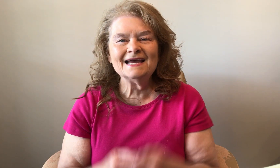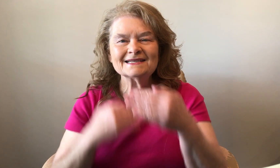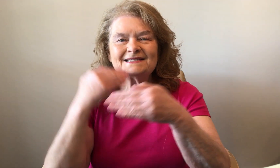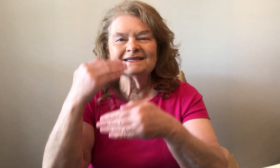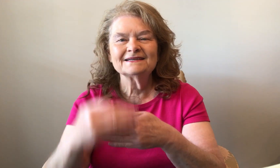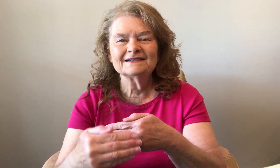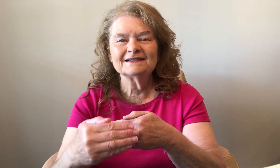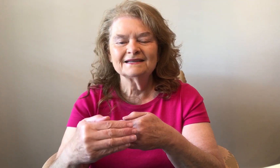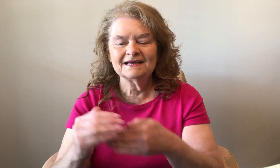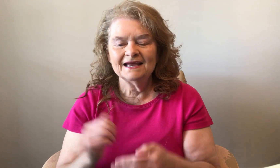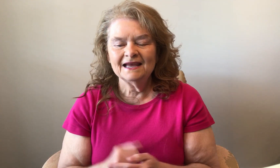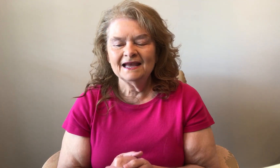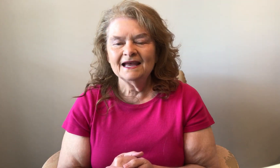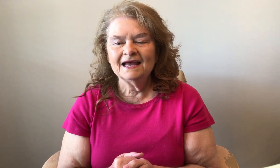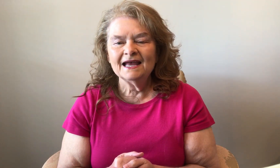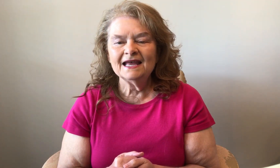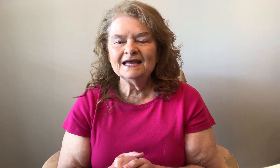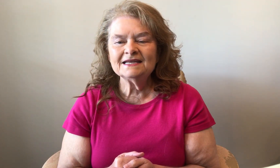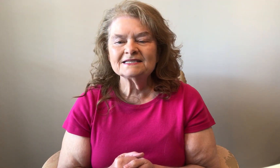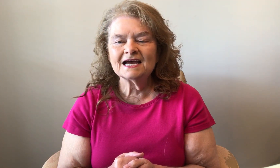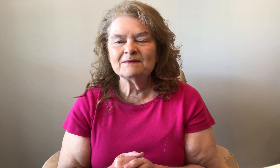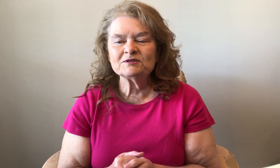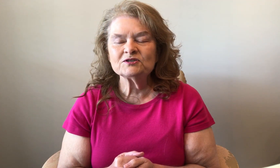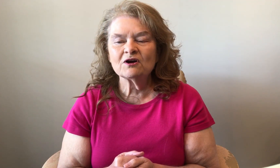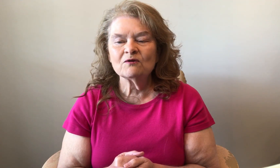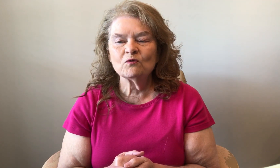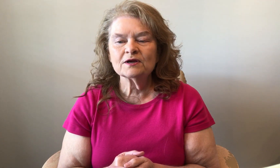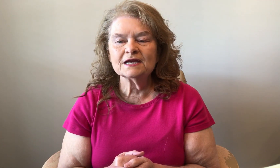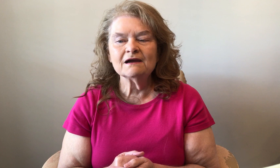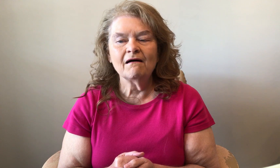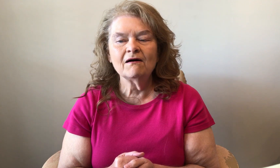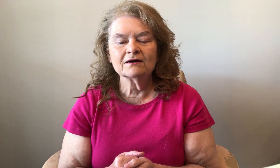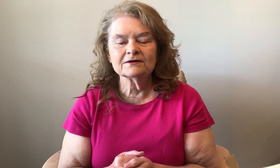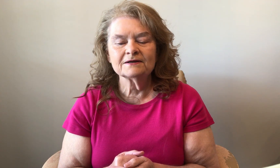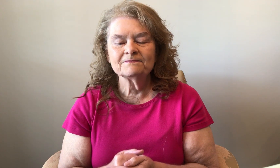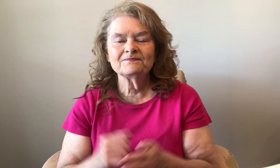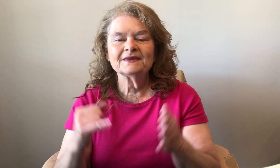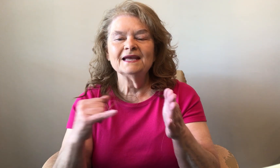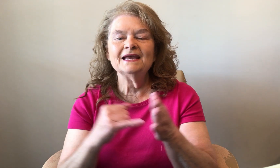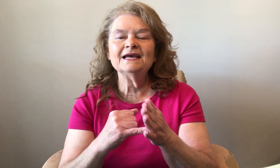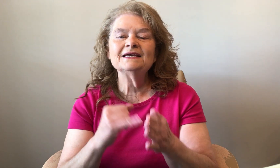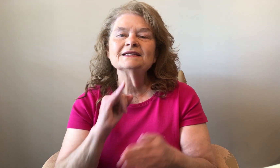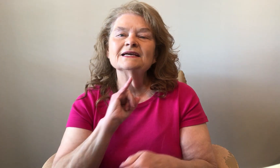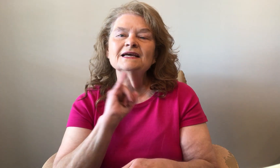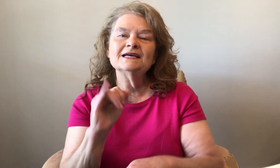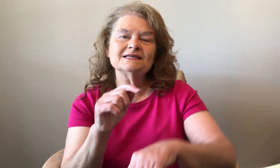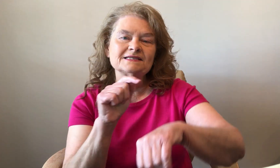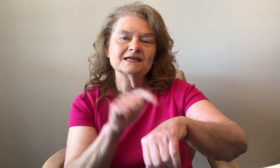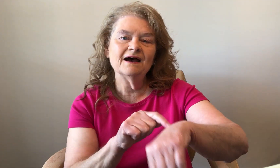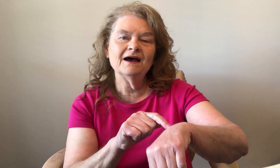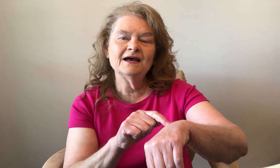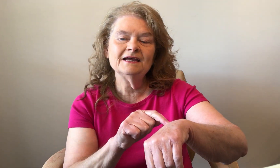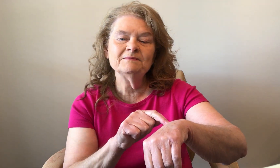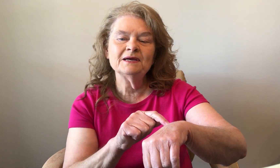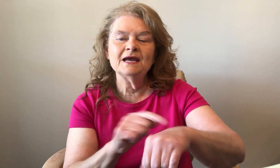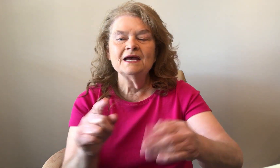Next. It is time to start working hard. It is time